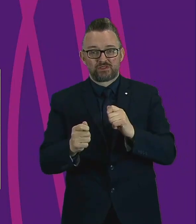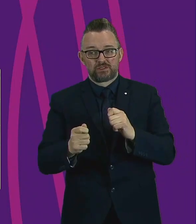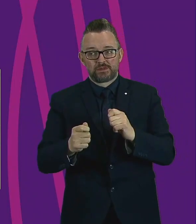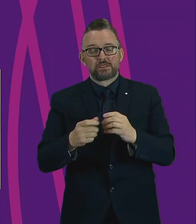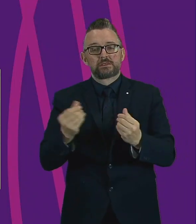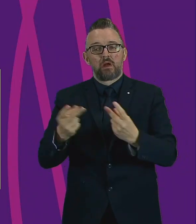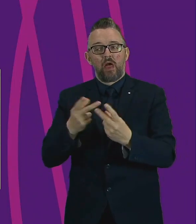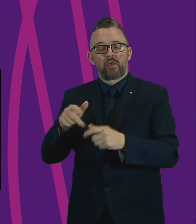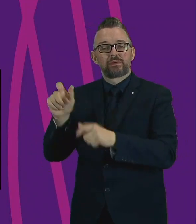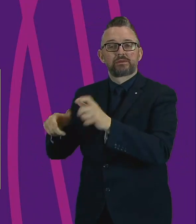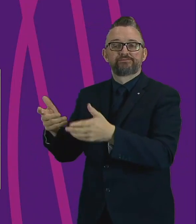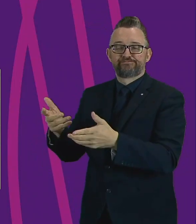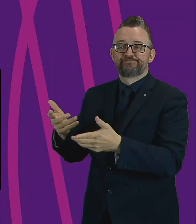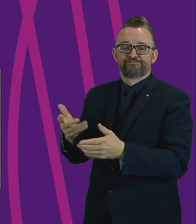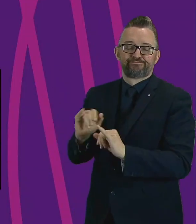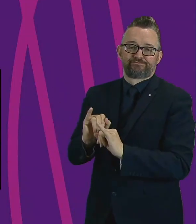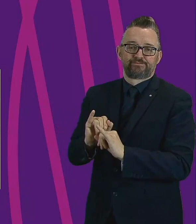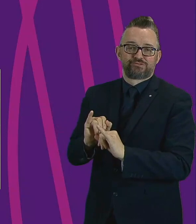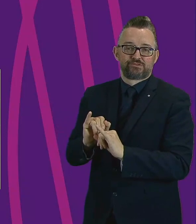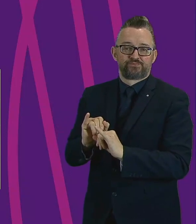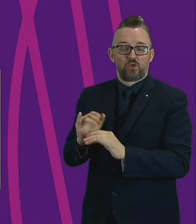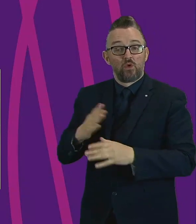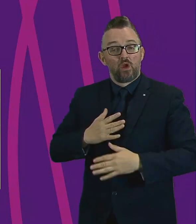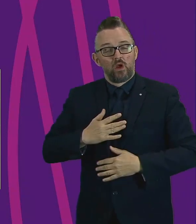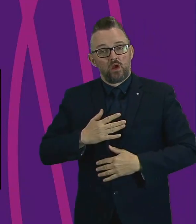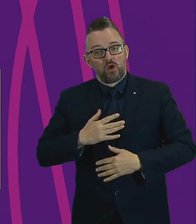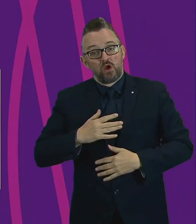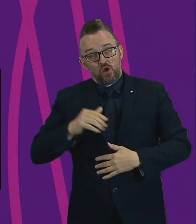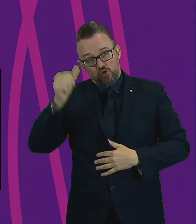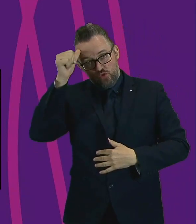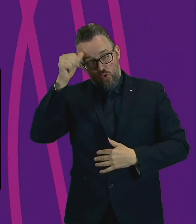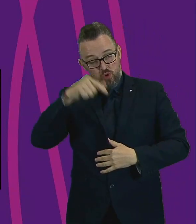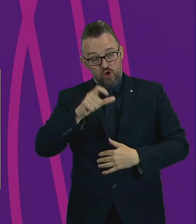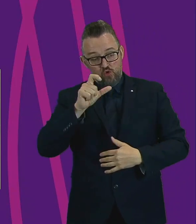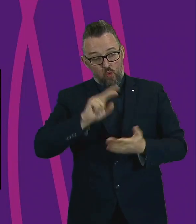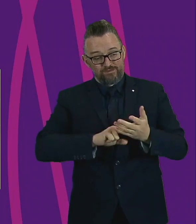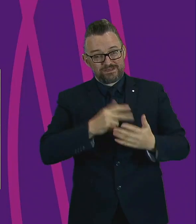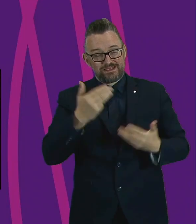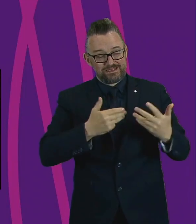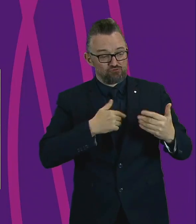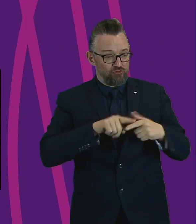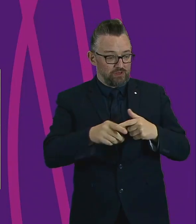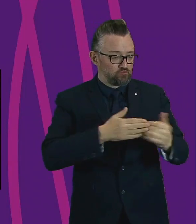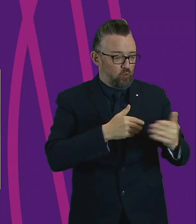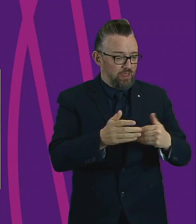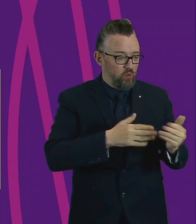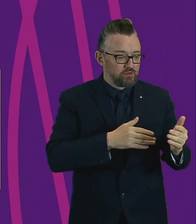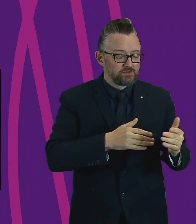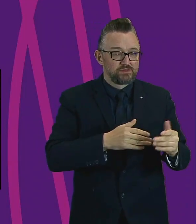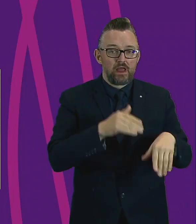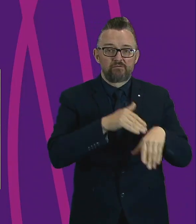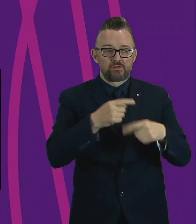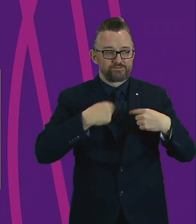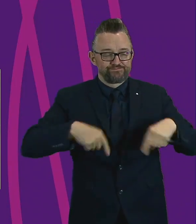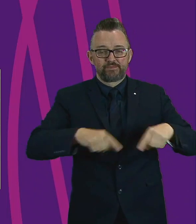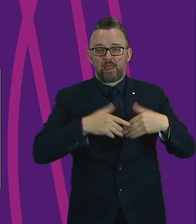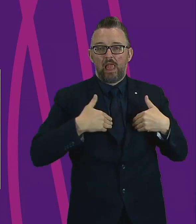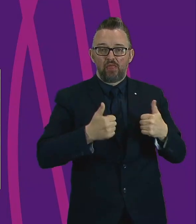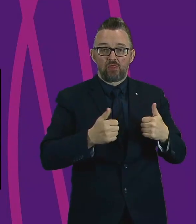patients. We all increasingly understand the cost of dealing with this pandemic to health and to our well-being. It has brought